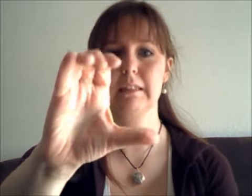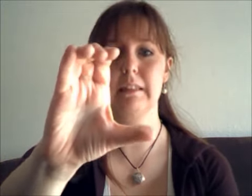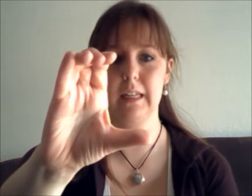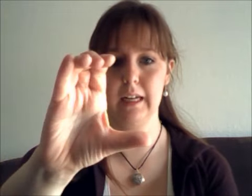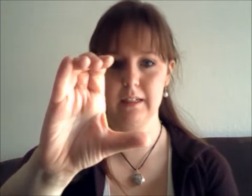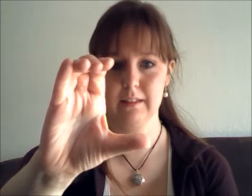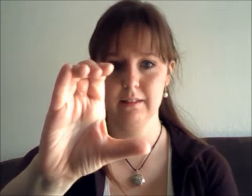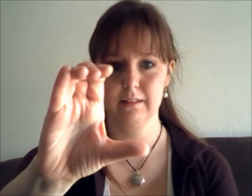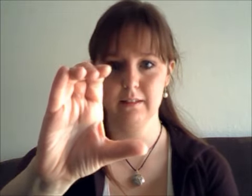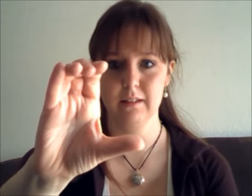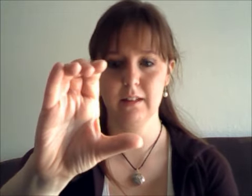C-A-D-I-L-L-A-C.